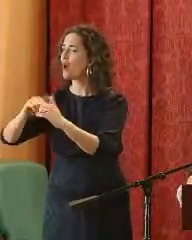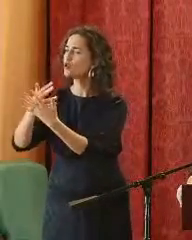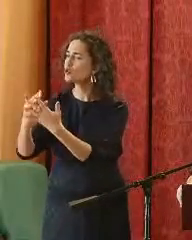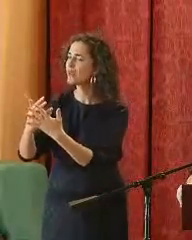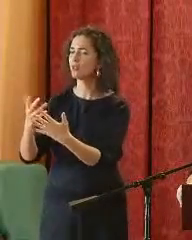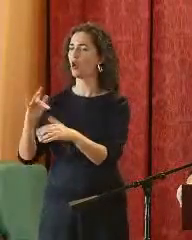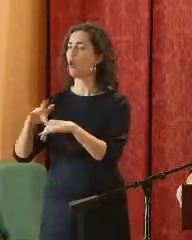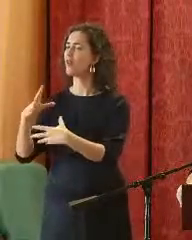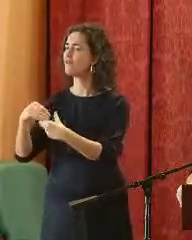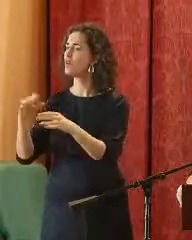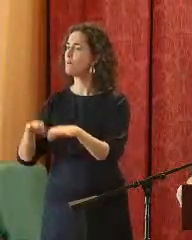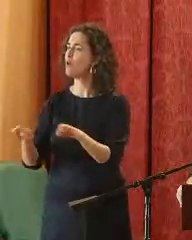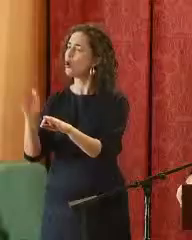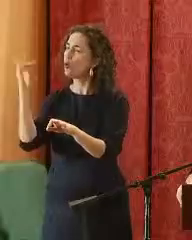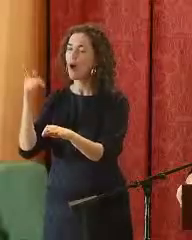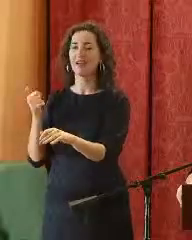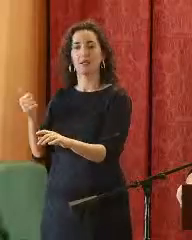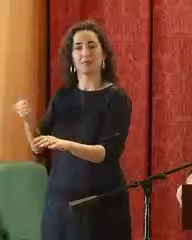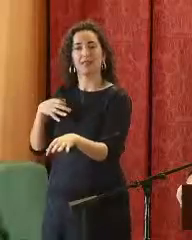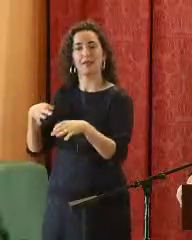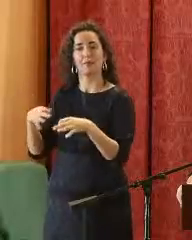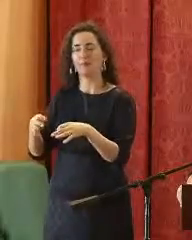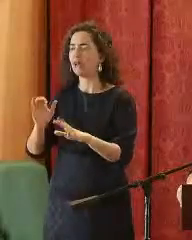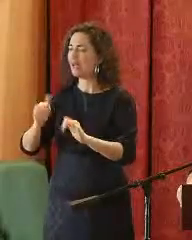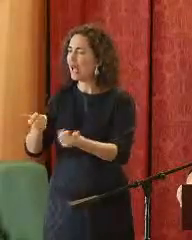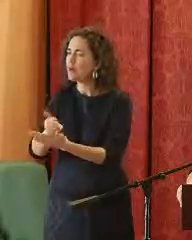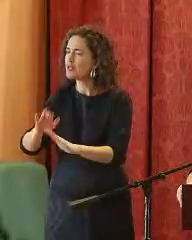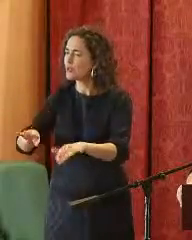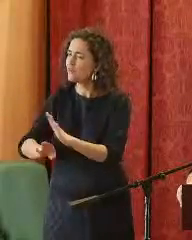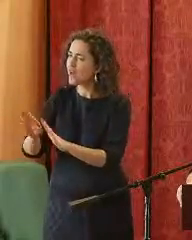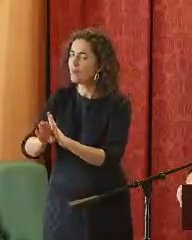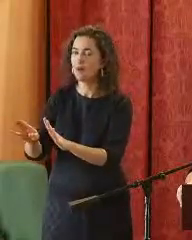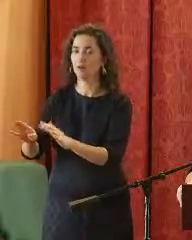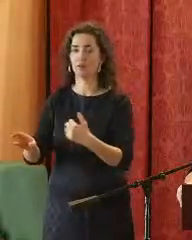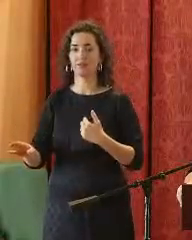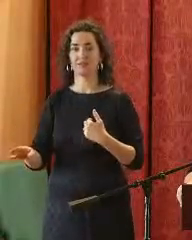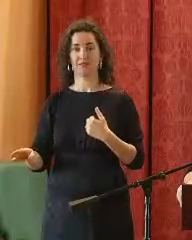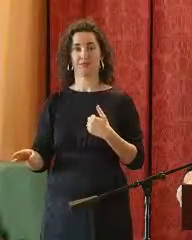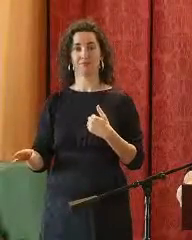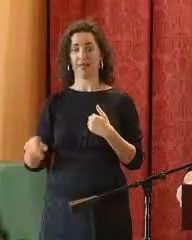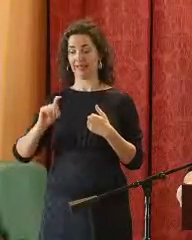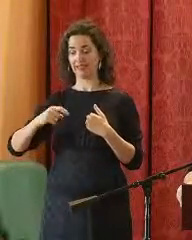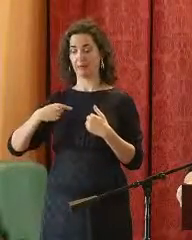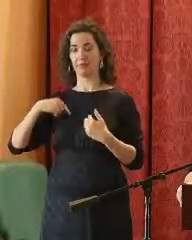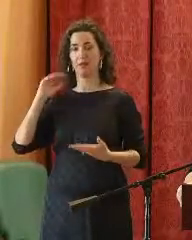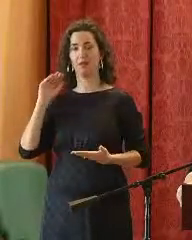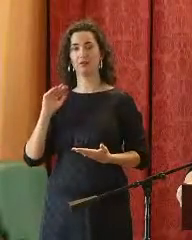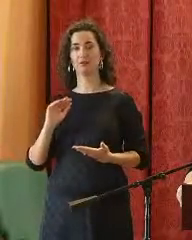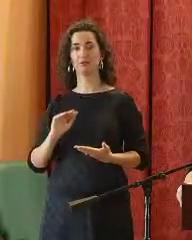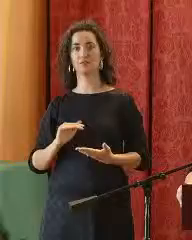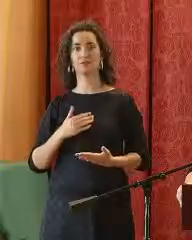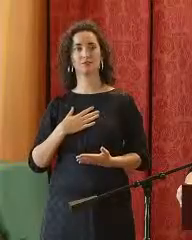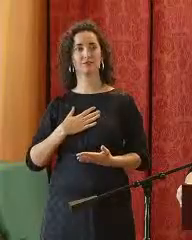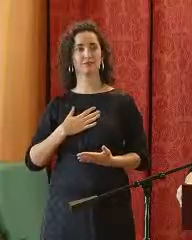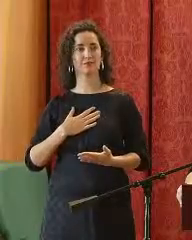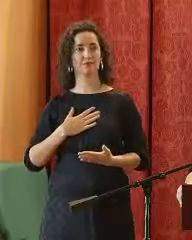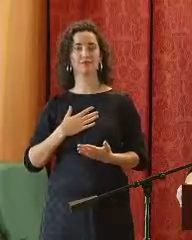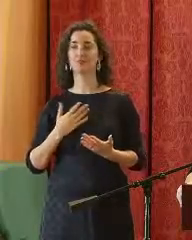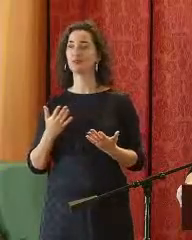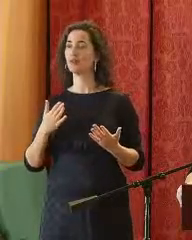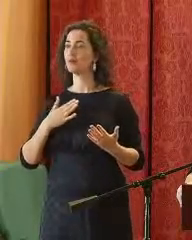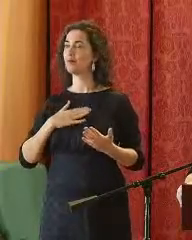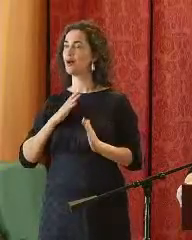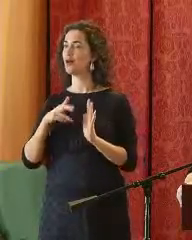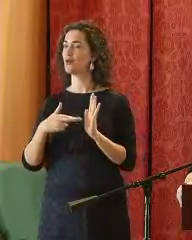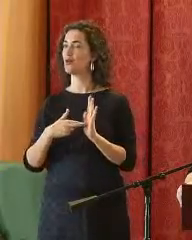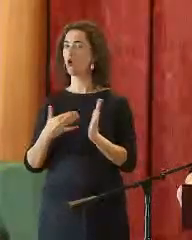why early intervention is so important for their development. And I'm not as needed. What I need to do at this point